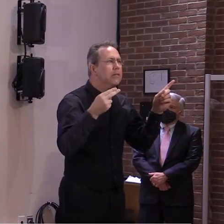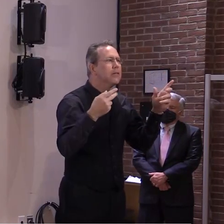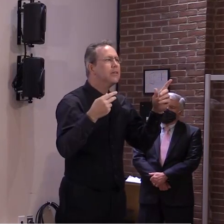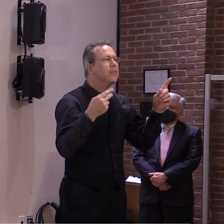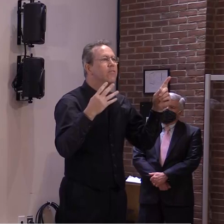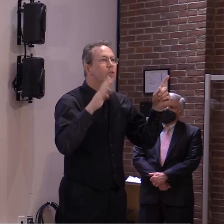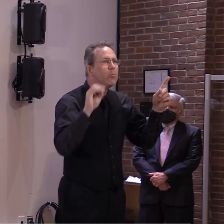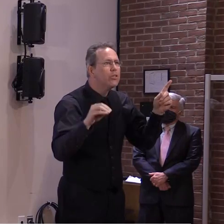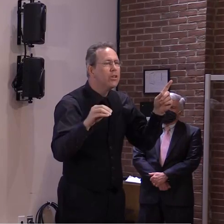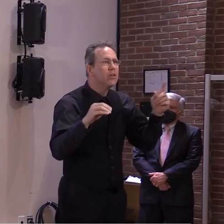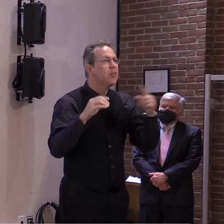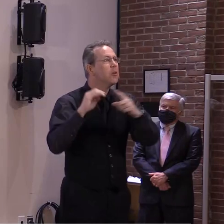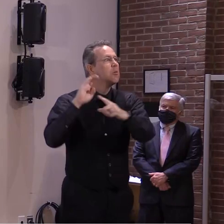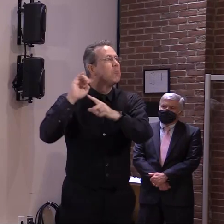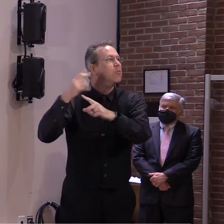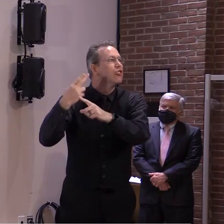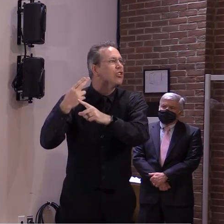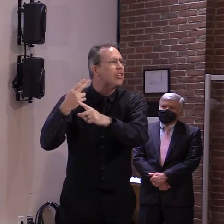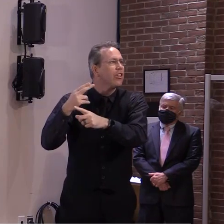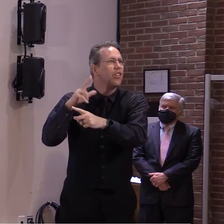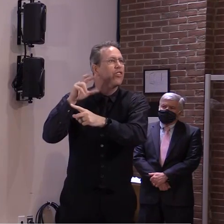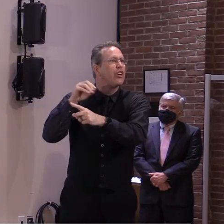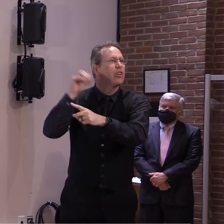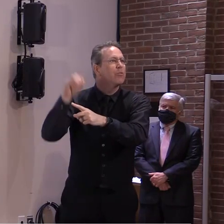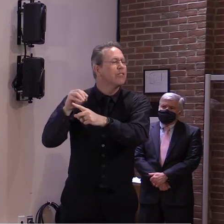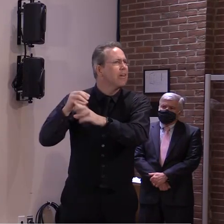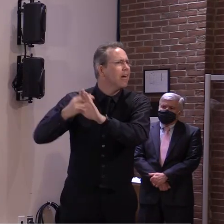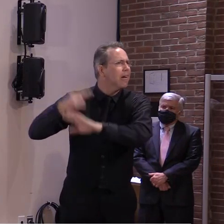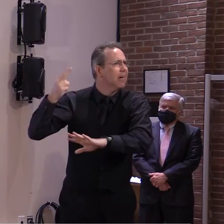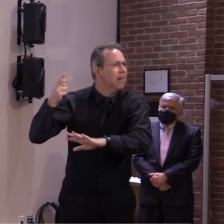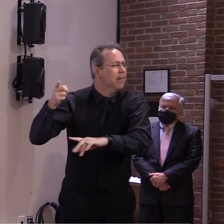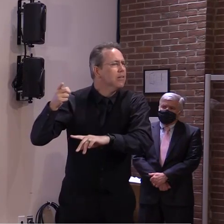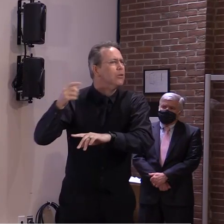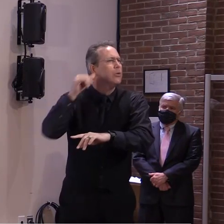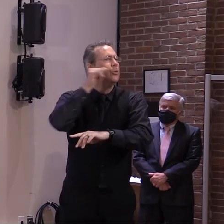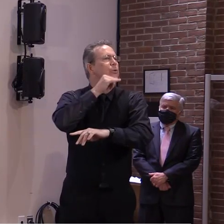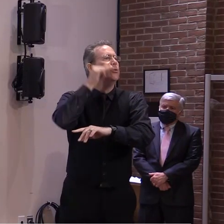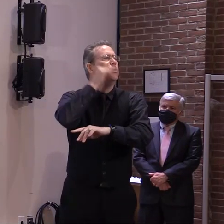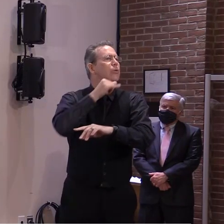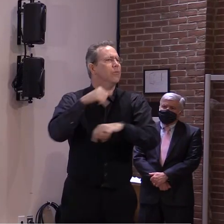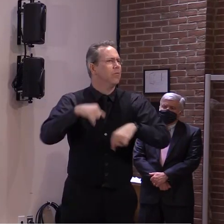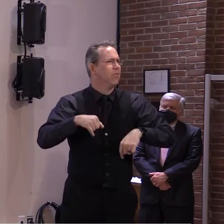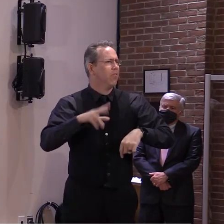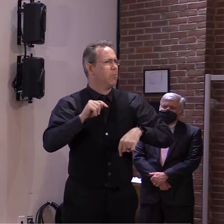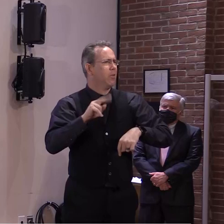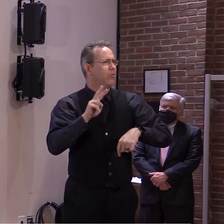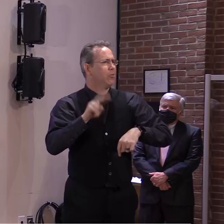rates are in the 30%+ range. So we're doing very well with our positivity rate still, but